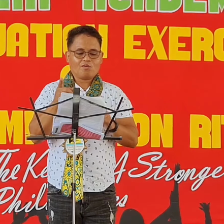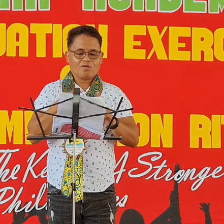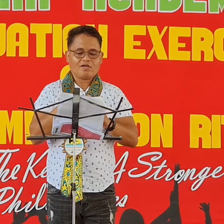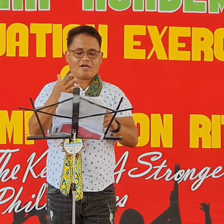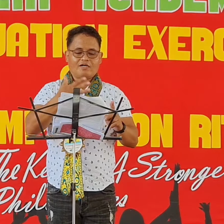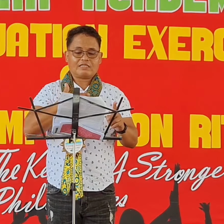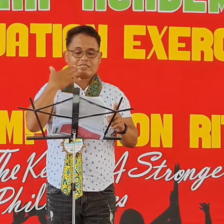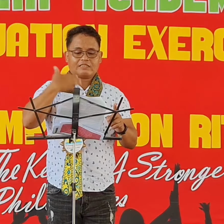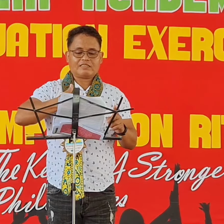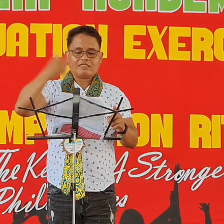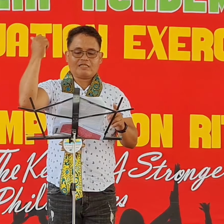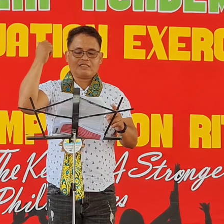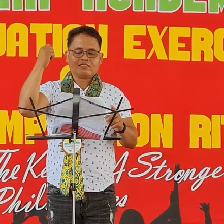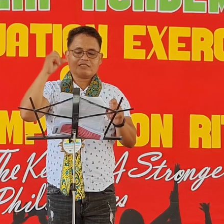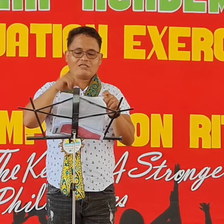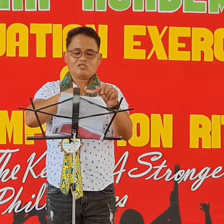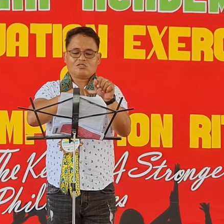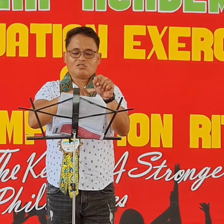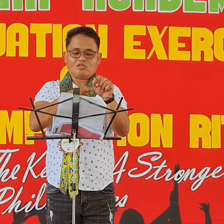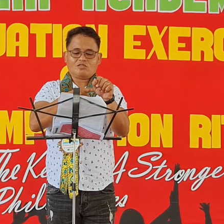When my younger sister started college.